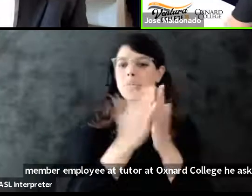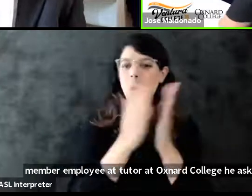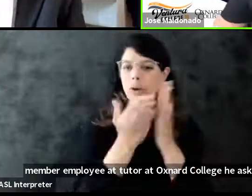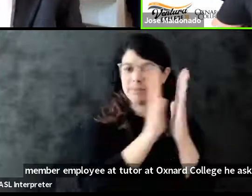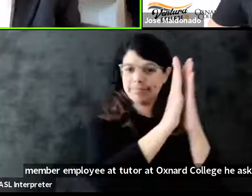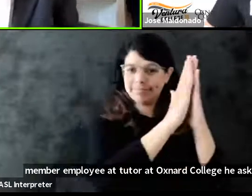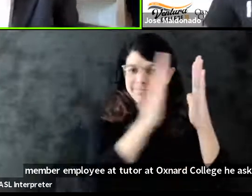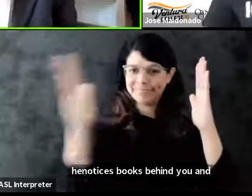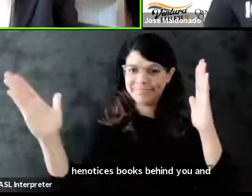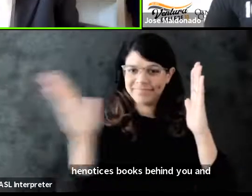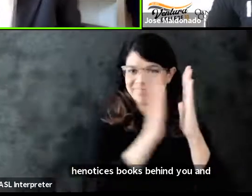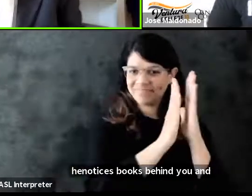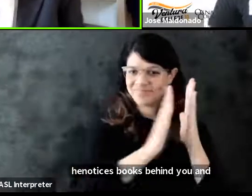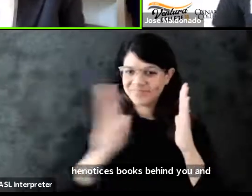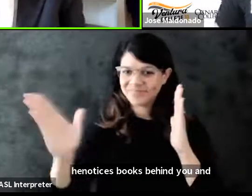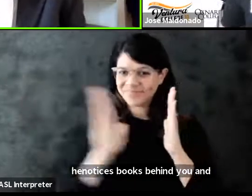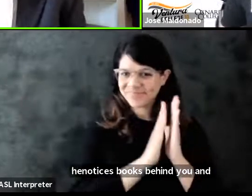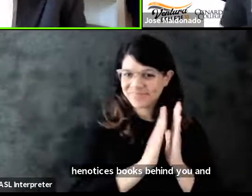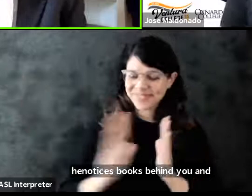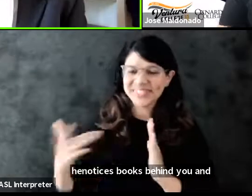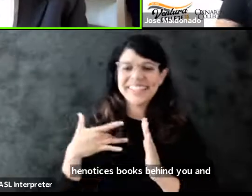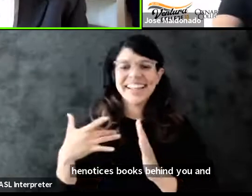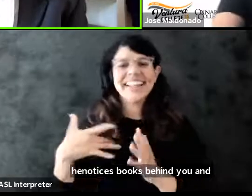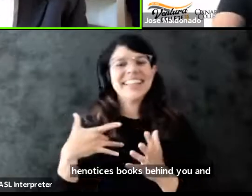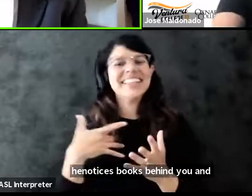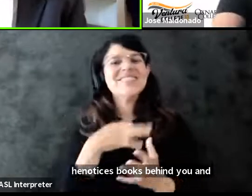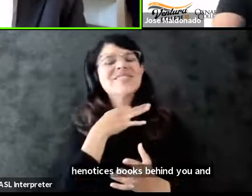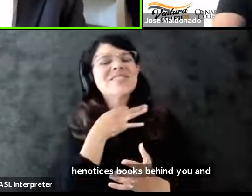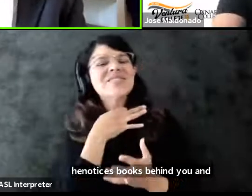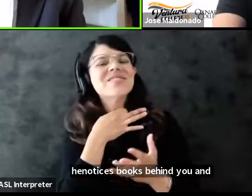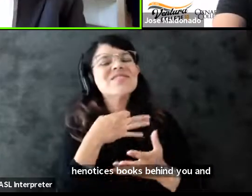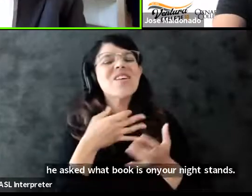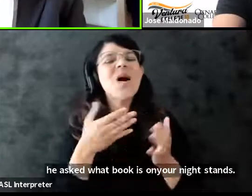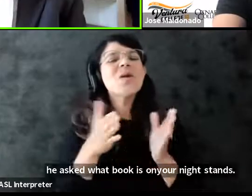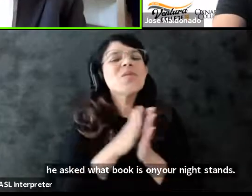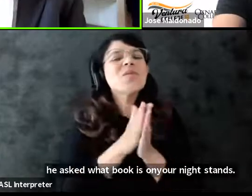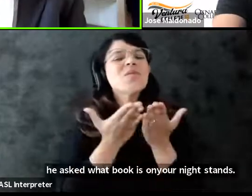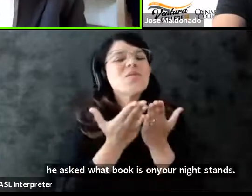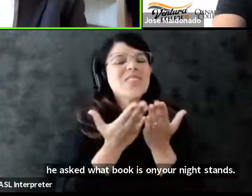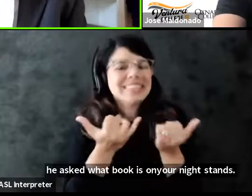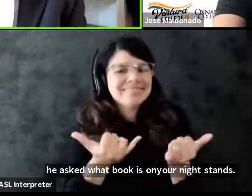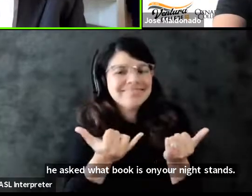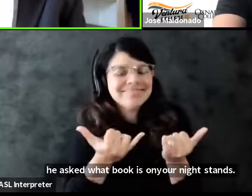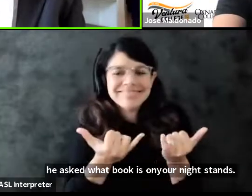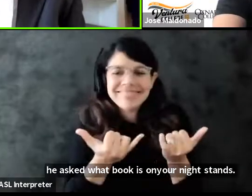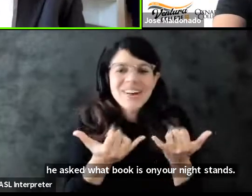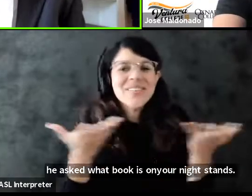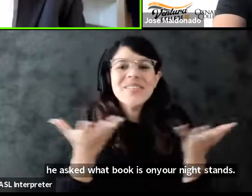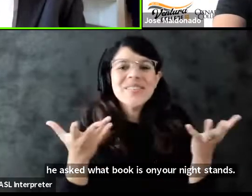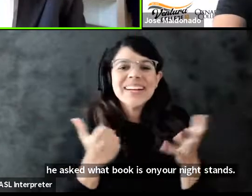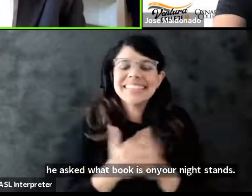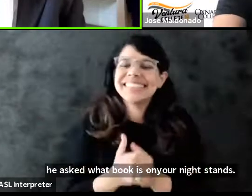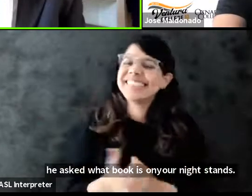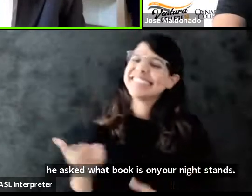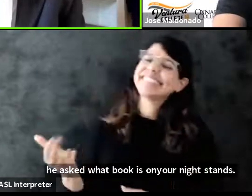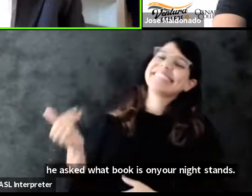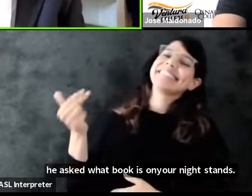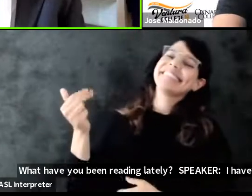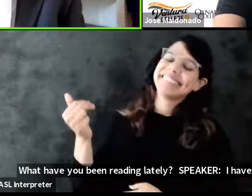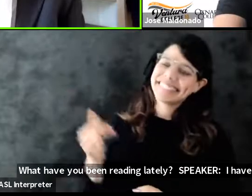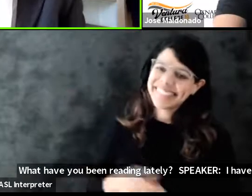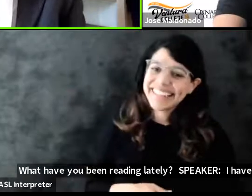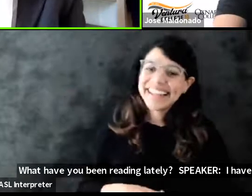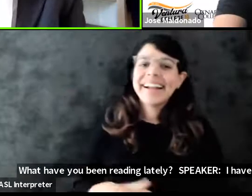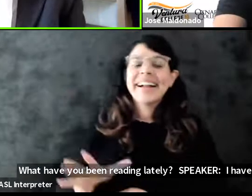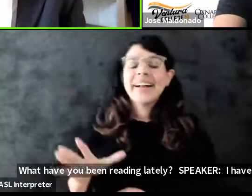lately? Well, you know what? I got so many books that I forget which one I already read. I got different kinds of books, but the books that I